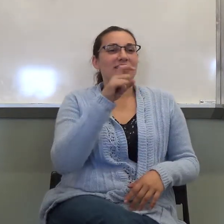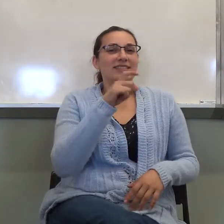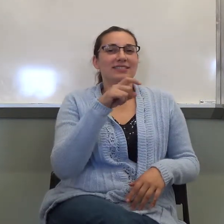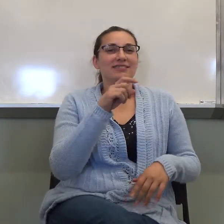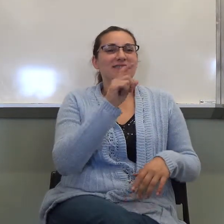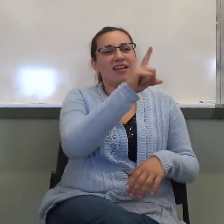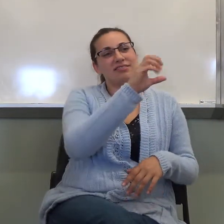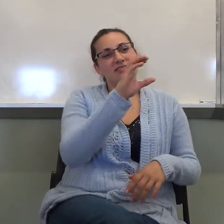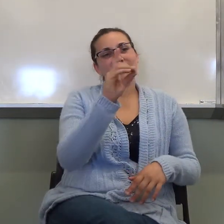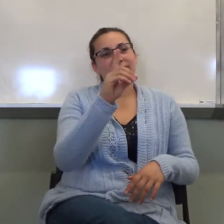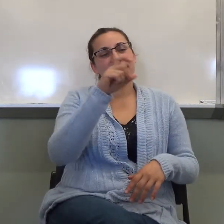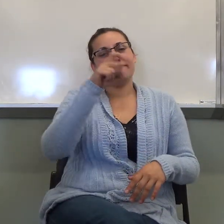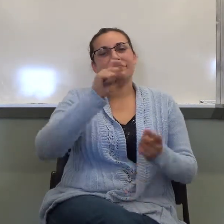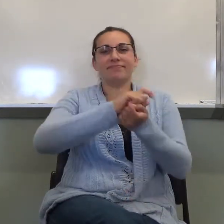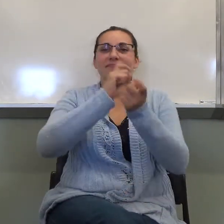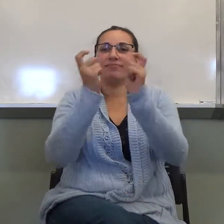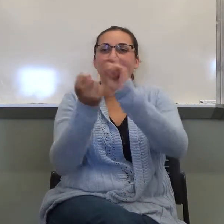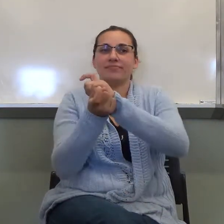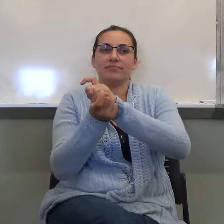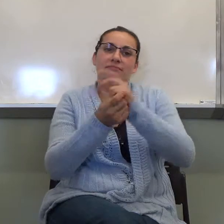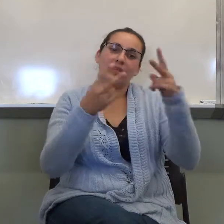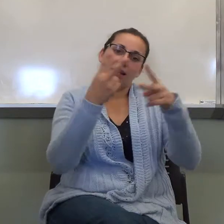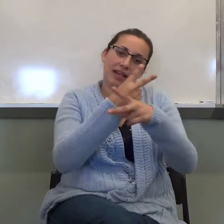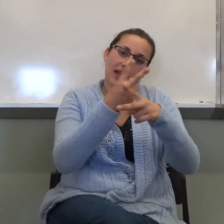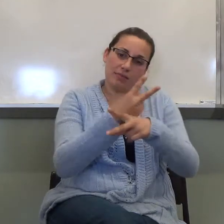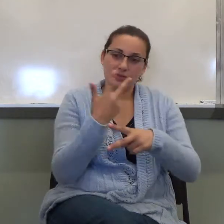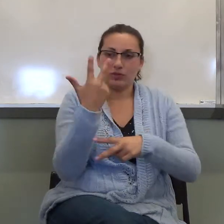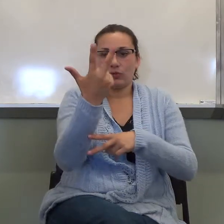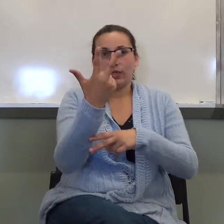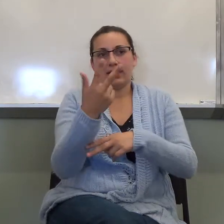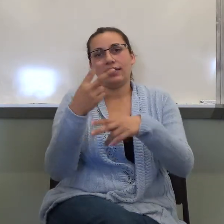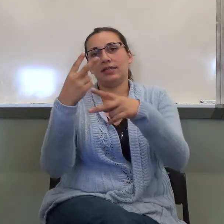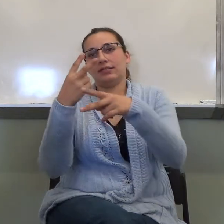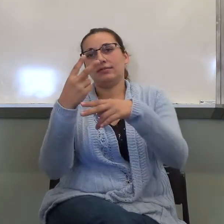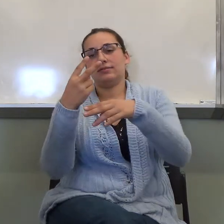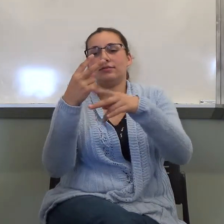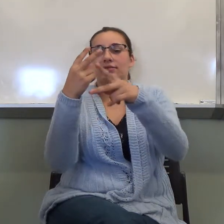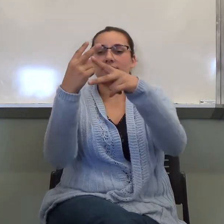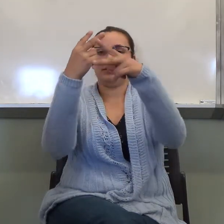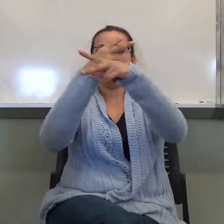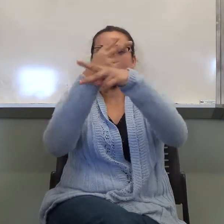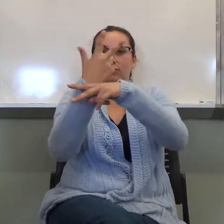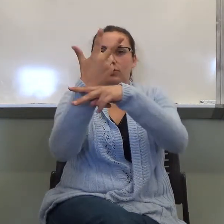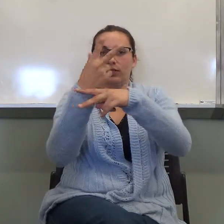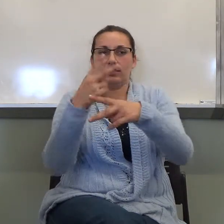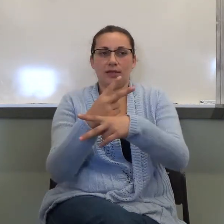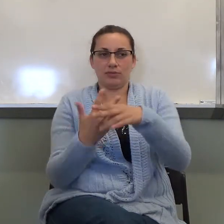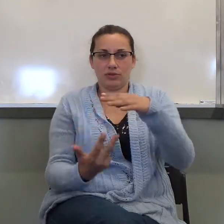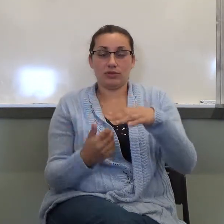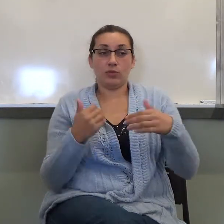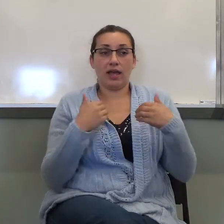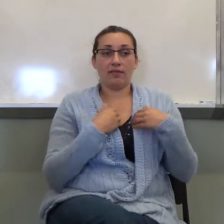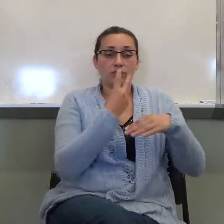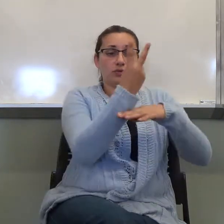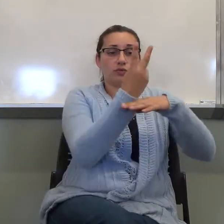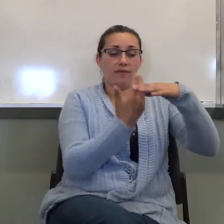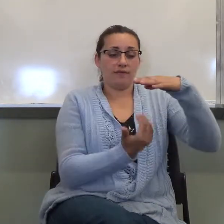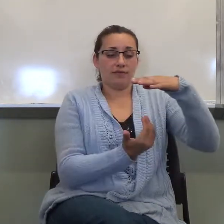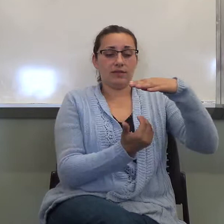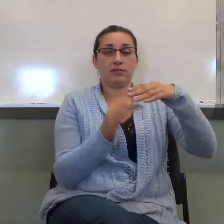which means we have to multiply by 3 on the bottom. So we get 2 15s plus, that would be